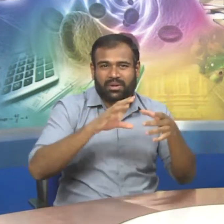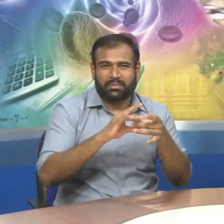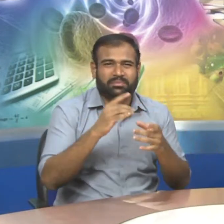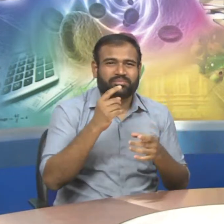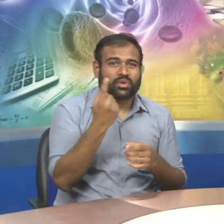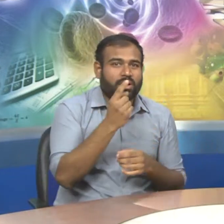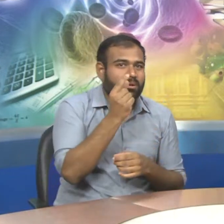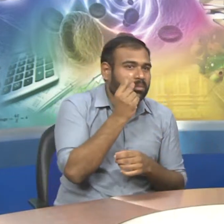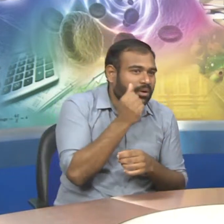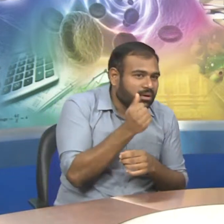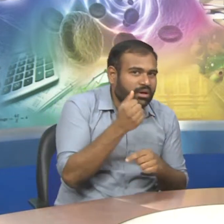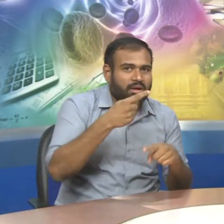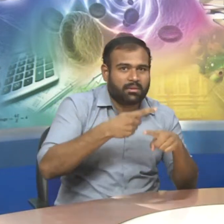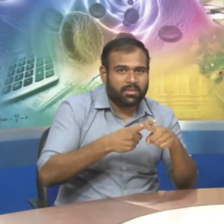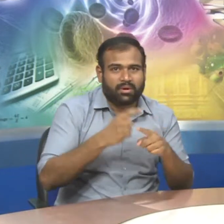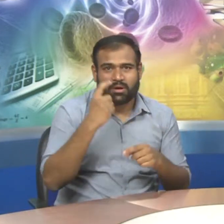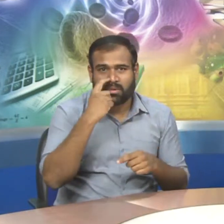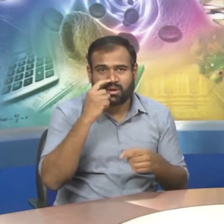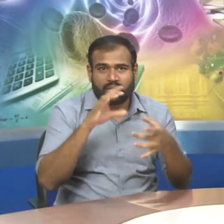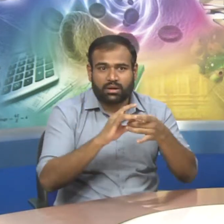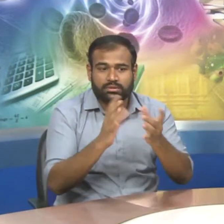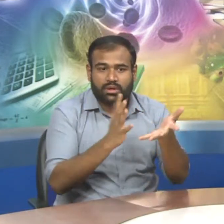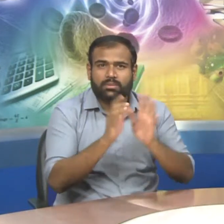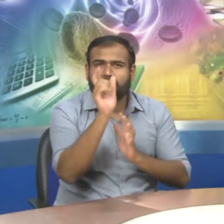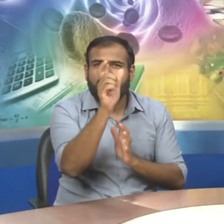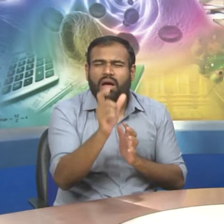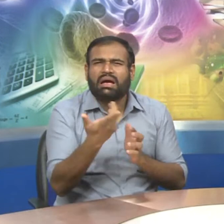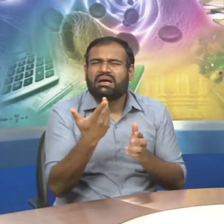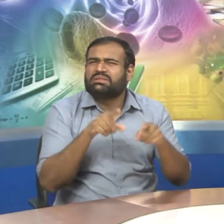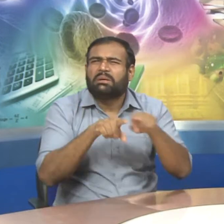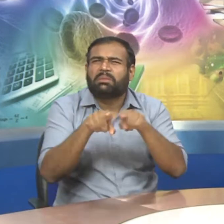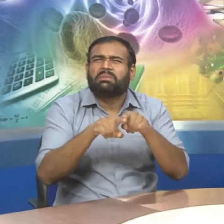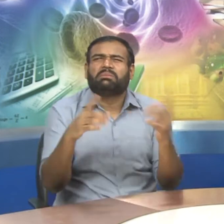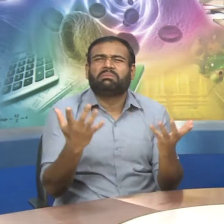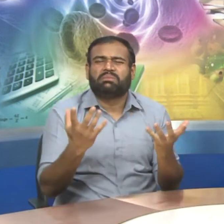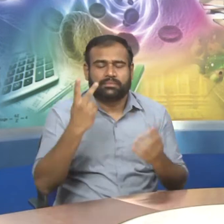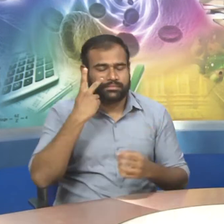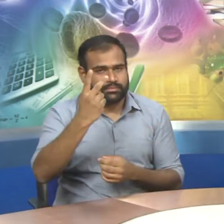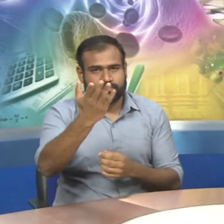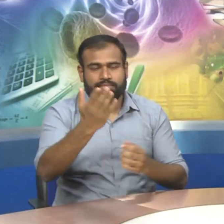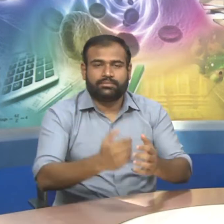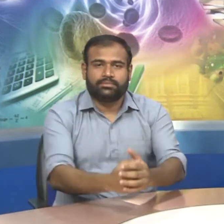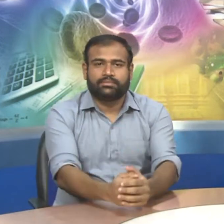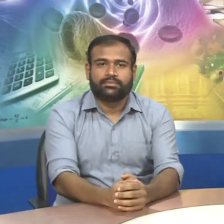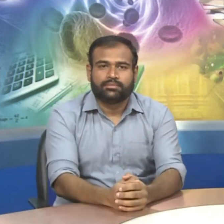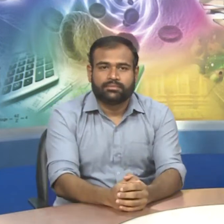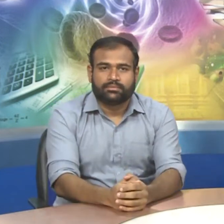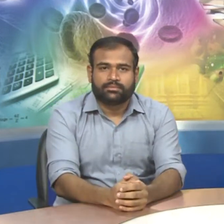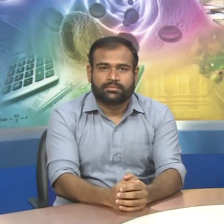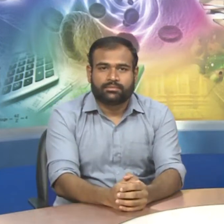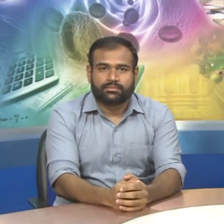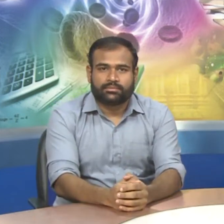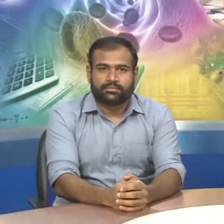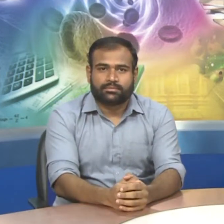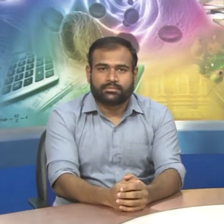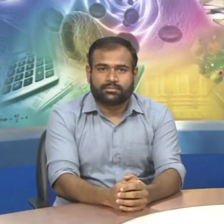The first number which we saw was of sign families. Now here you will see some examples.